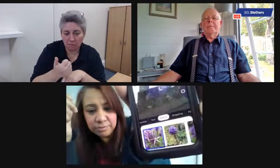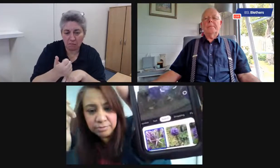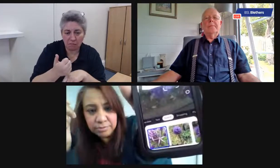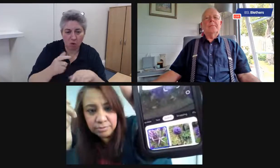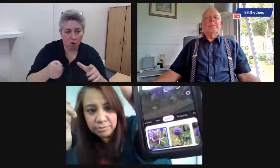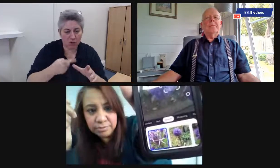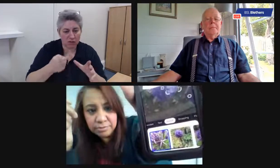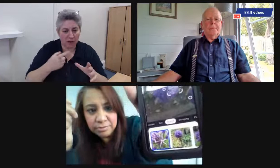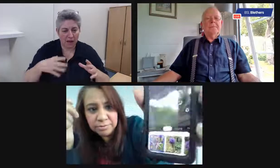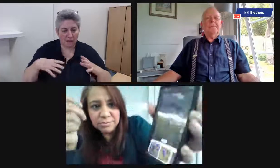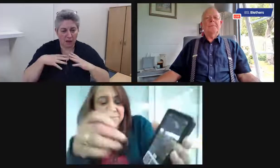the flowers.